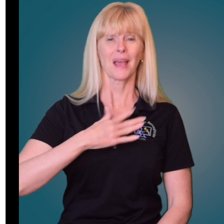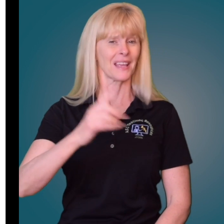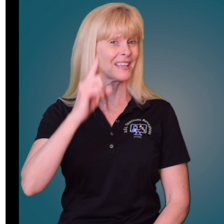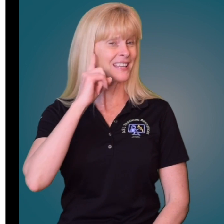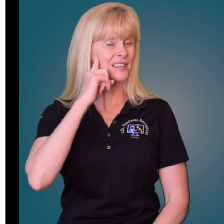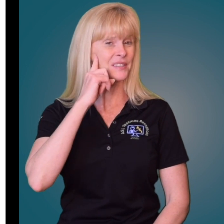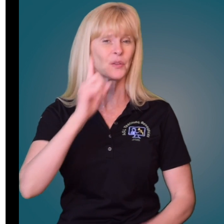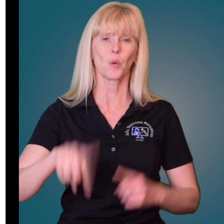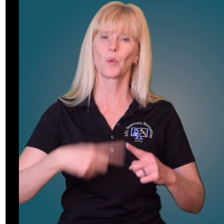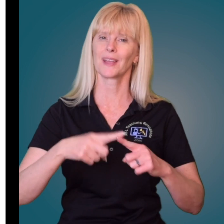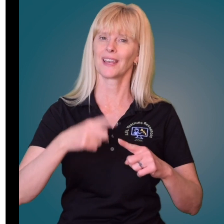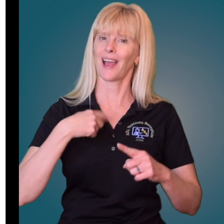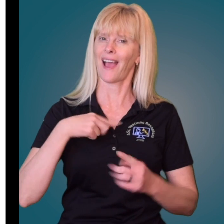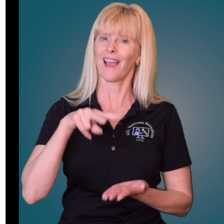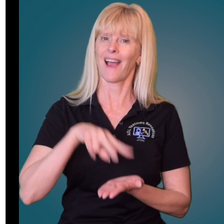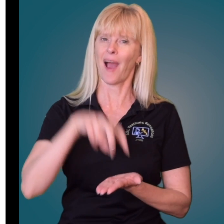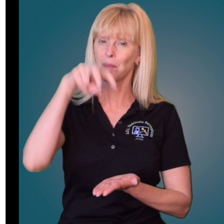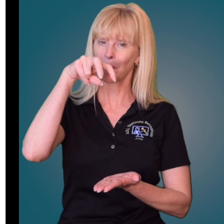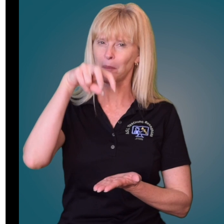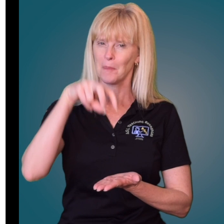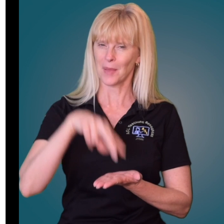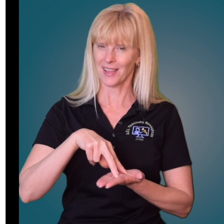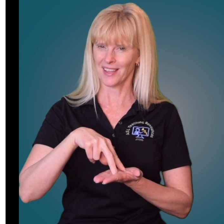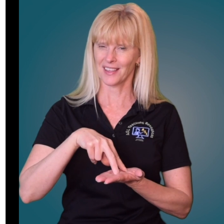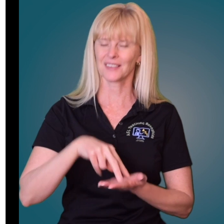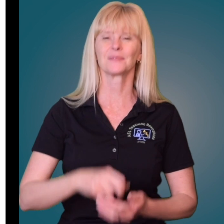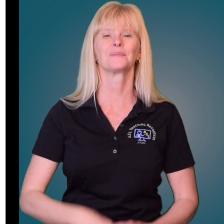I like my ears when I hop.